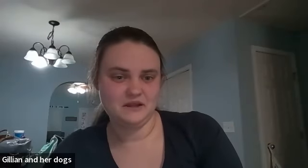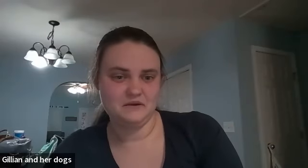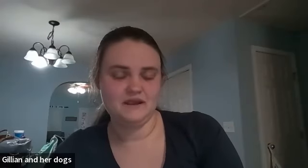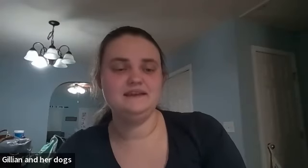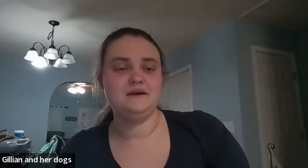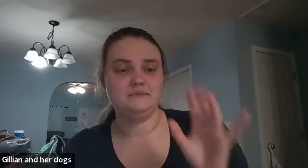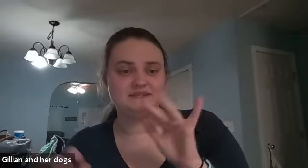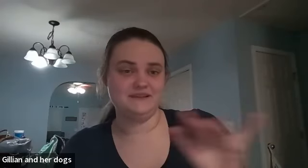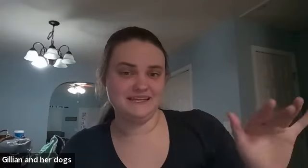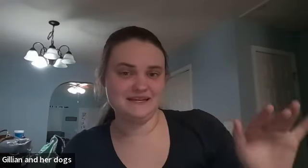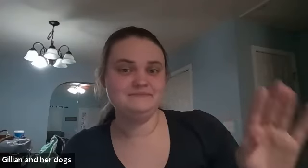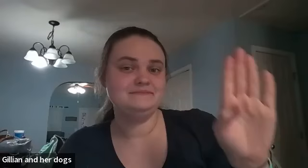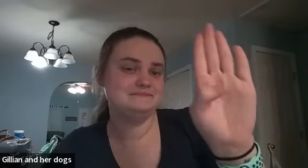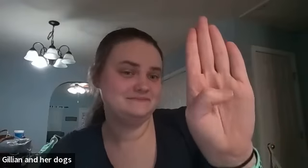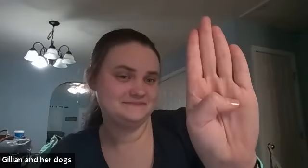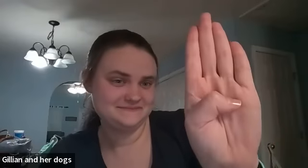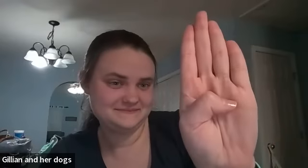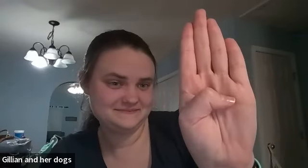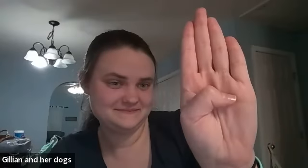All right. I'm gonna spell it again.